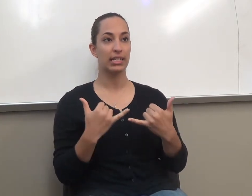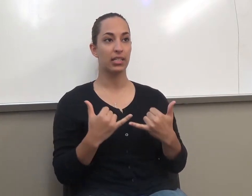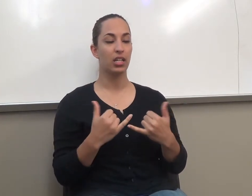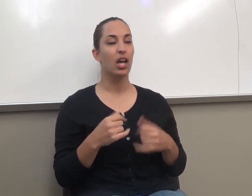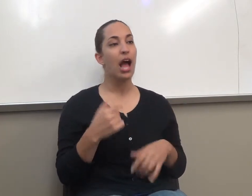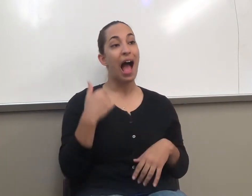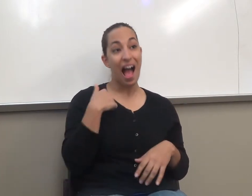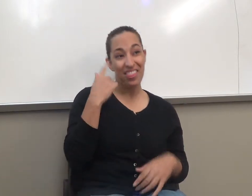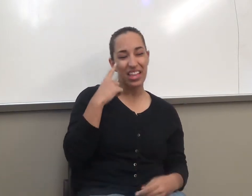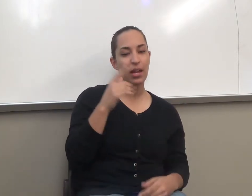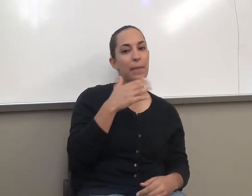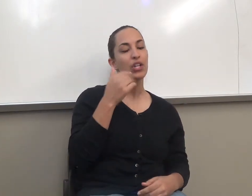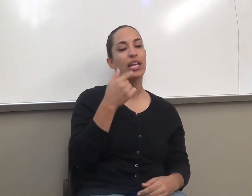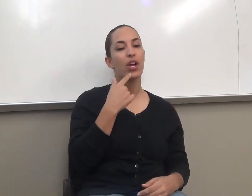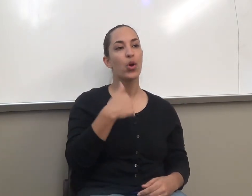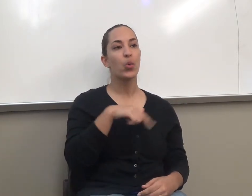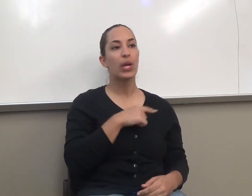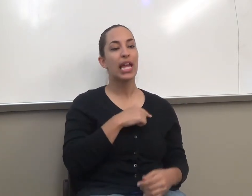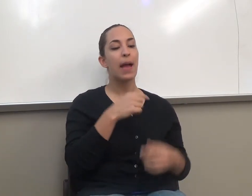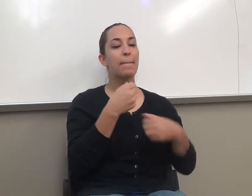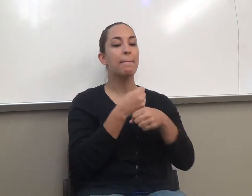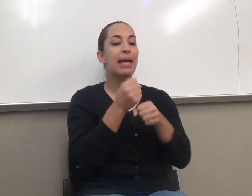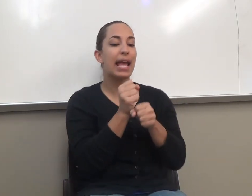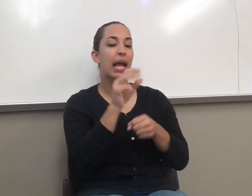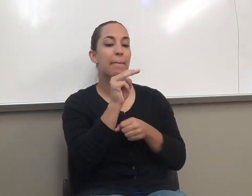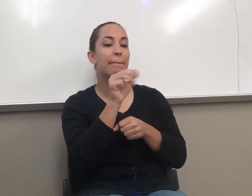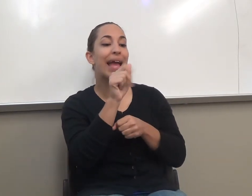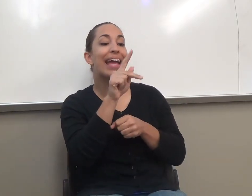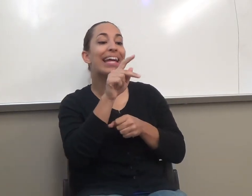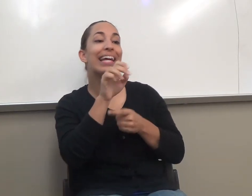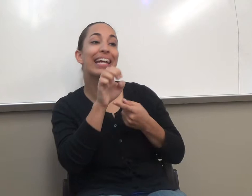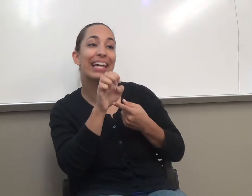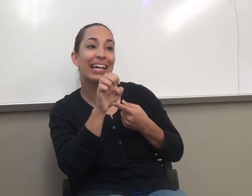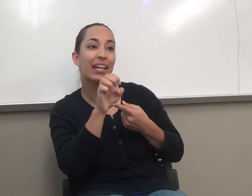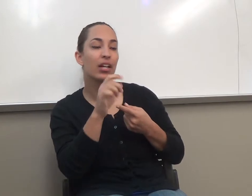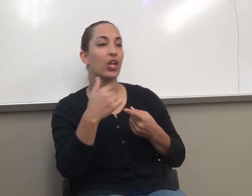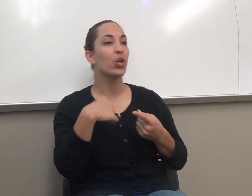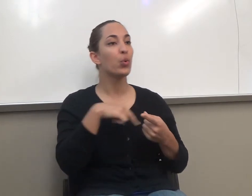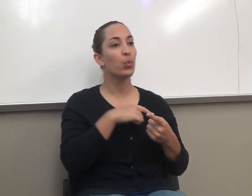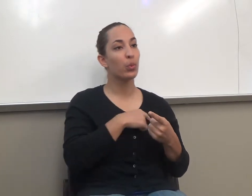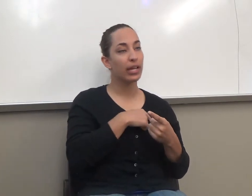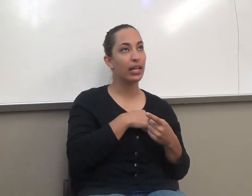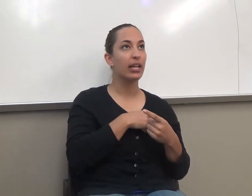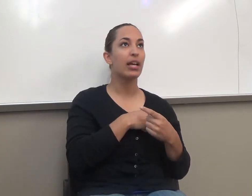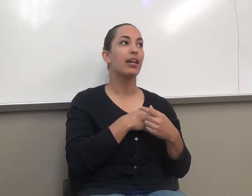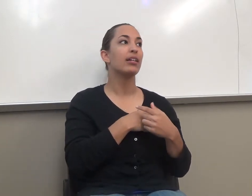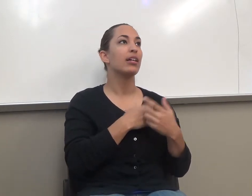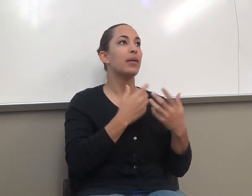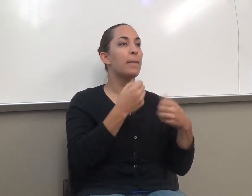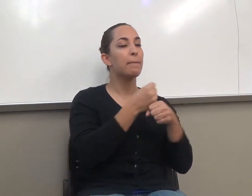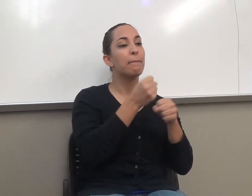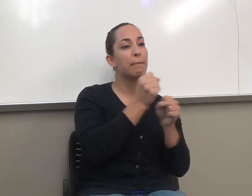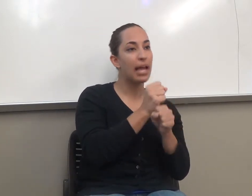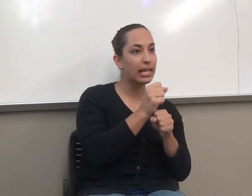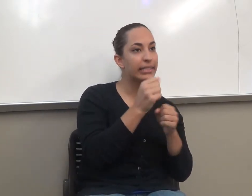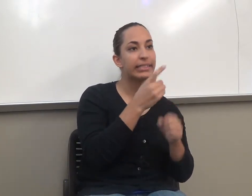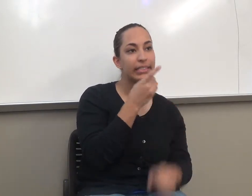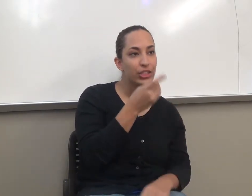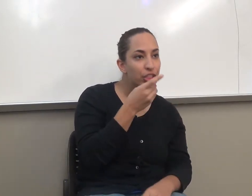make a plan to have a party, we make a Valentine card, we make dinner. You see what I'm